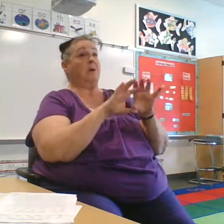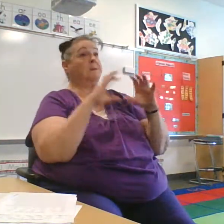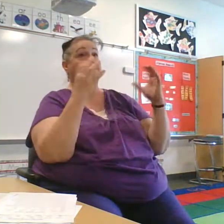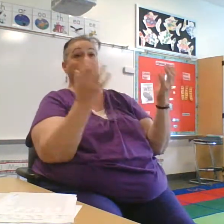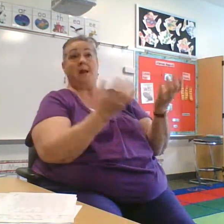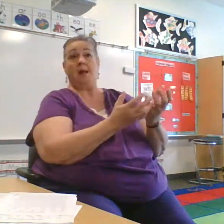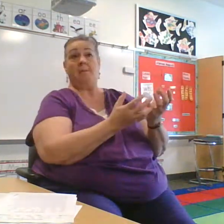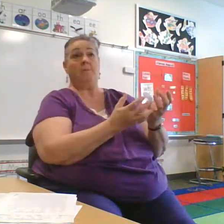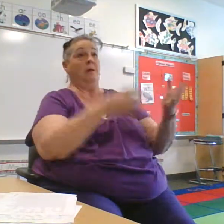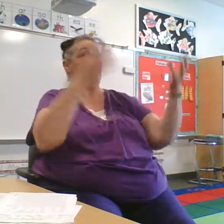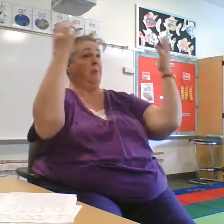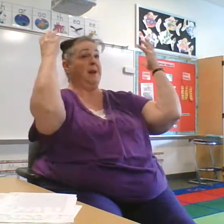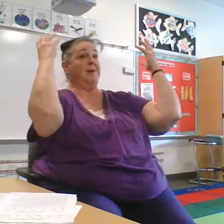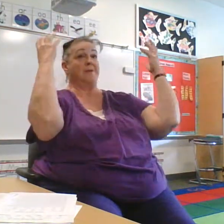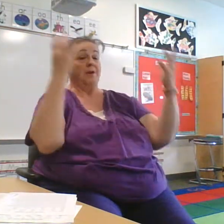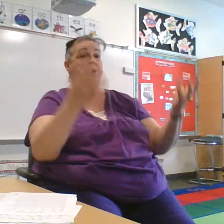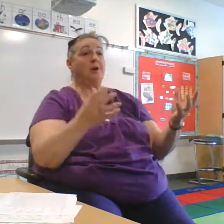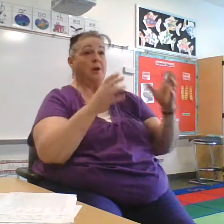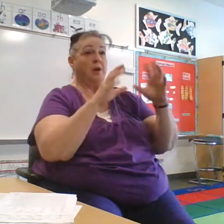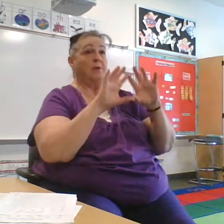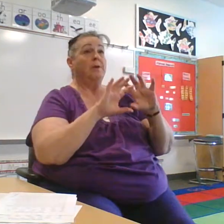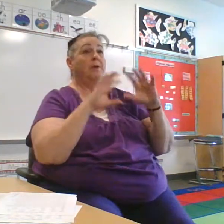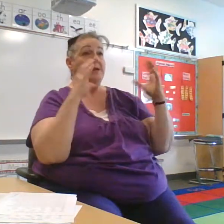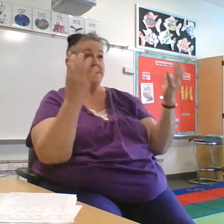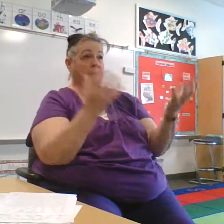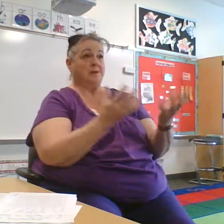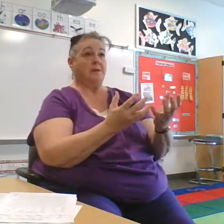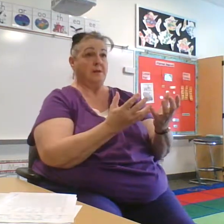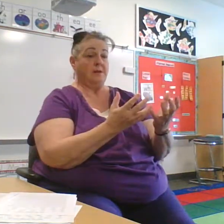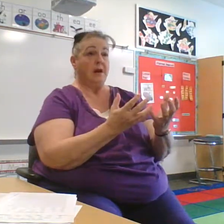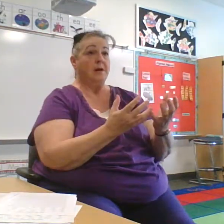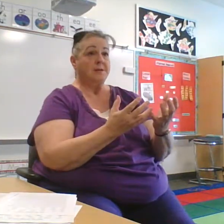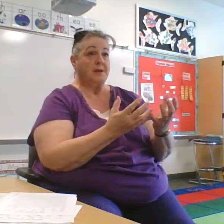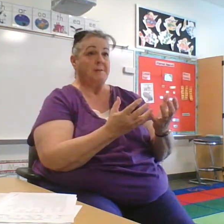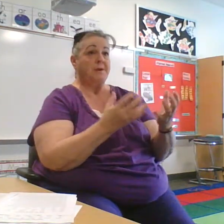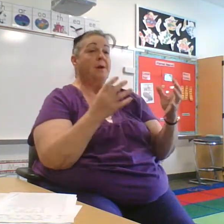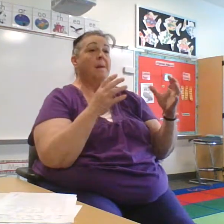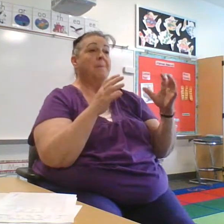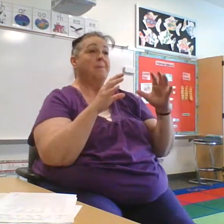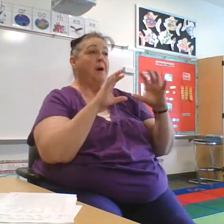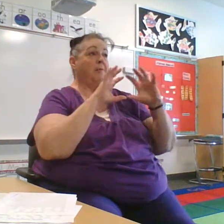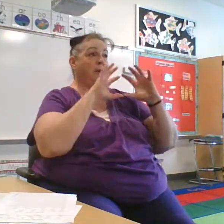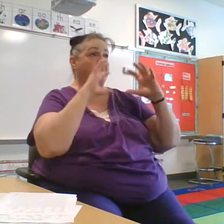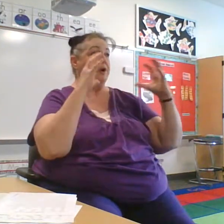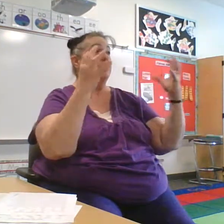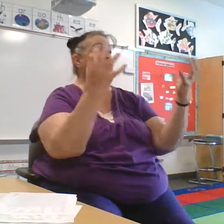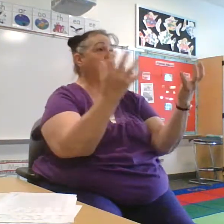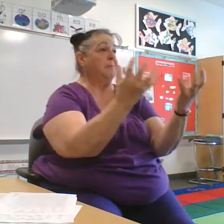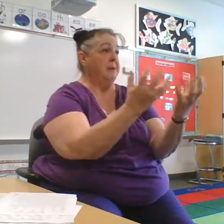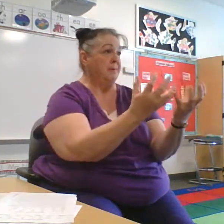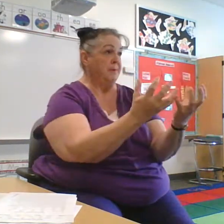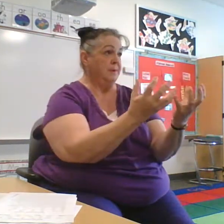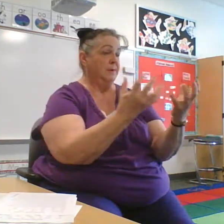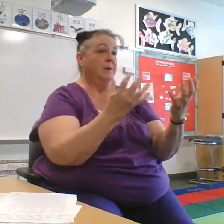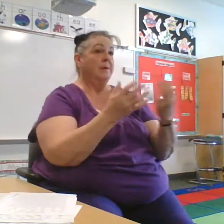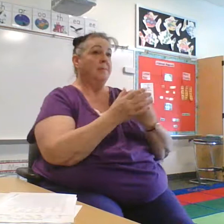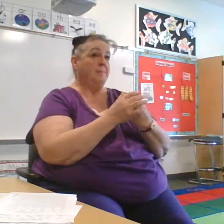to my club, whatever. You know, it's the concept of a group of people. But